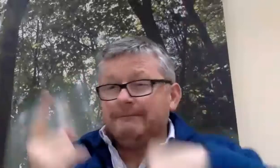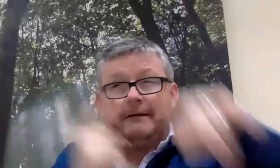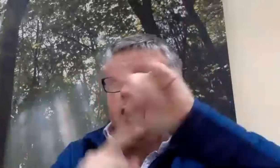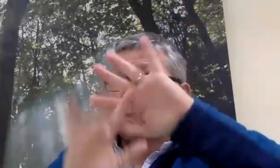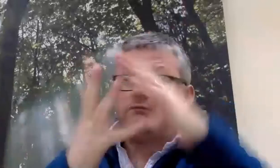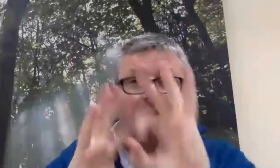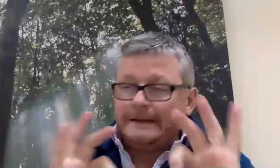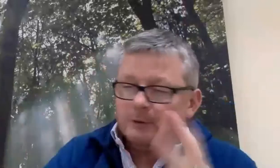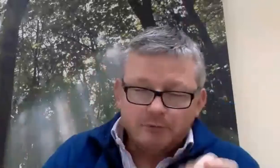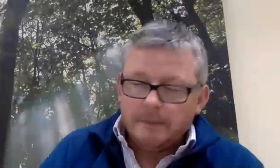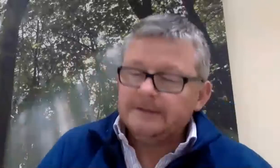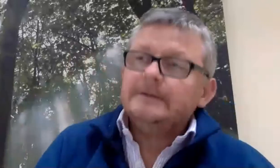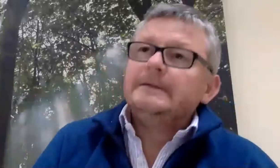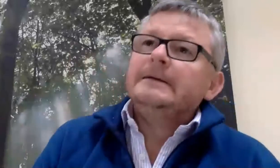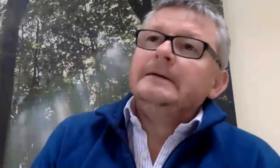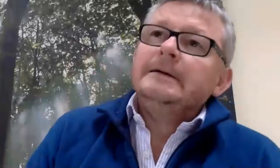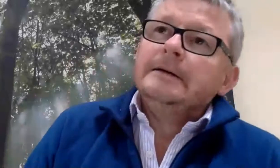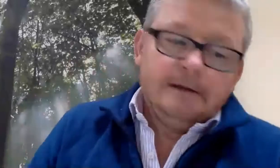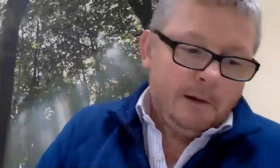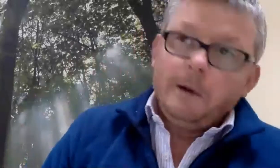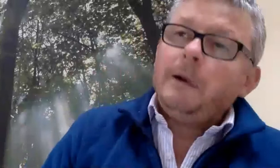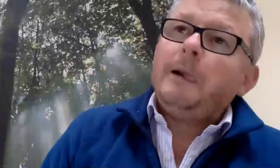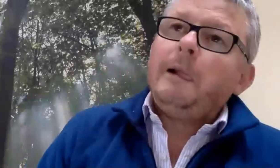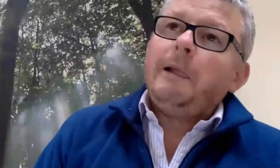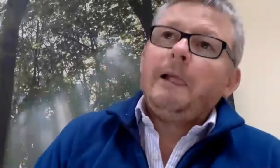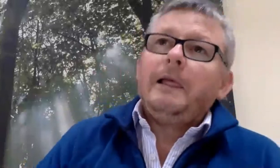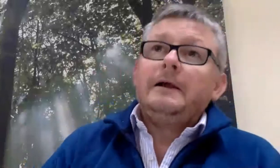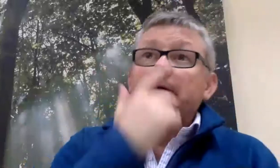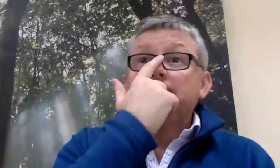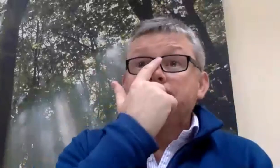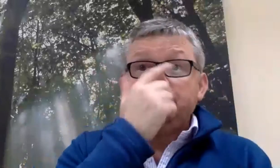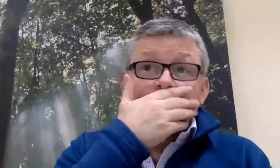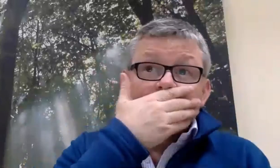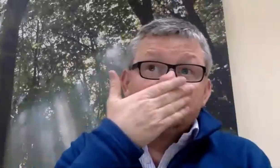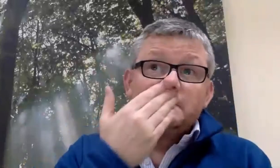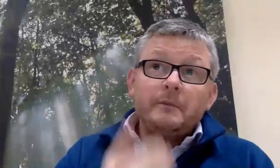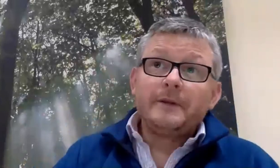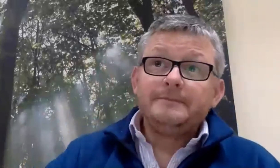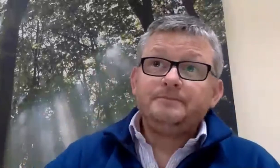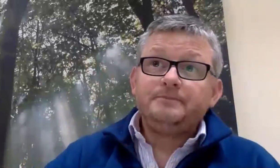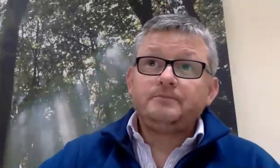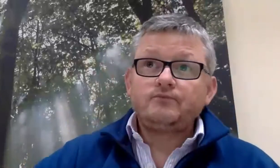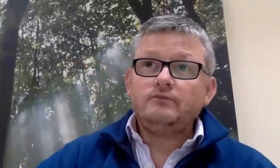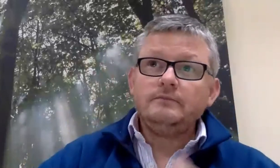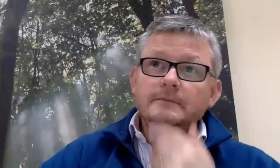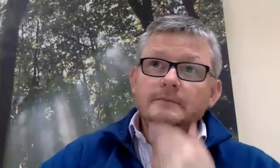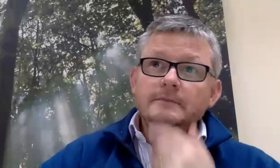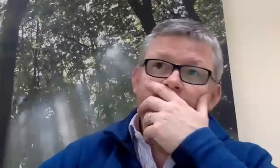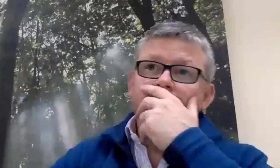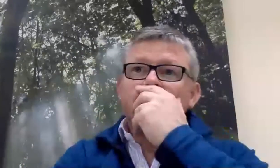is a vehicle whereby deaf people use their underlying similarities in the structures of their signed languages